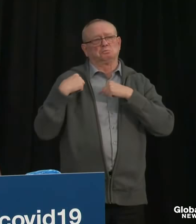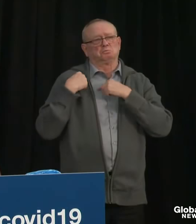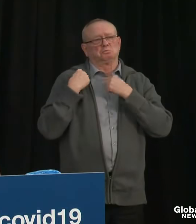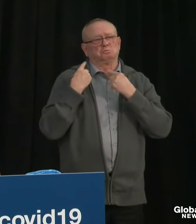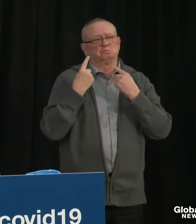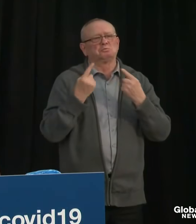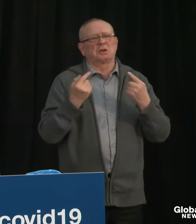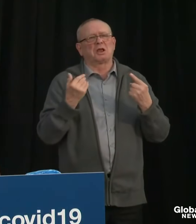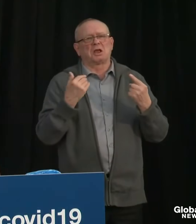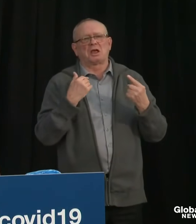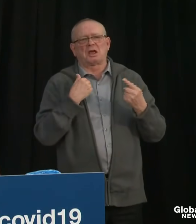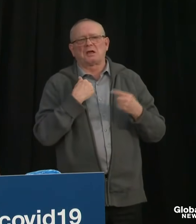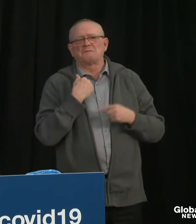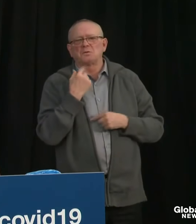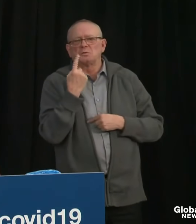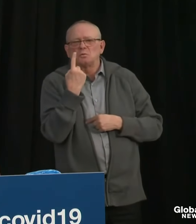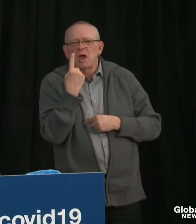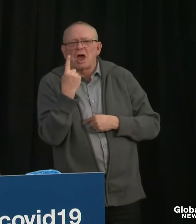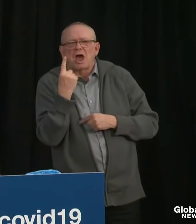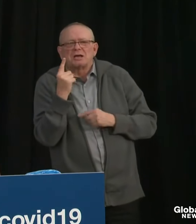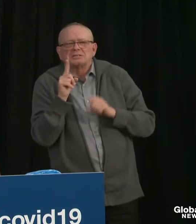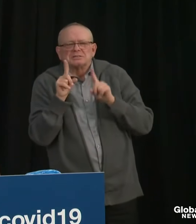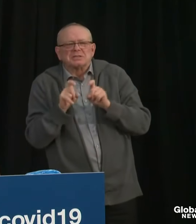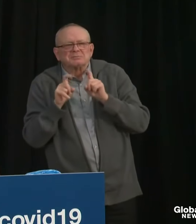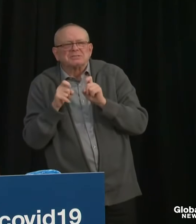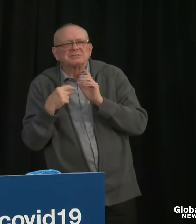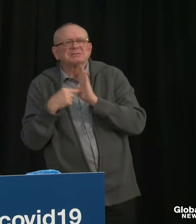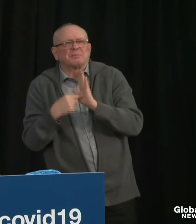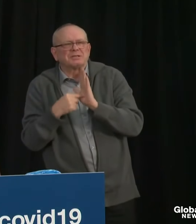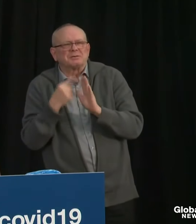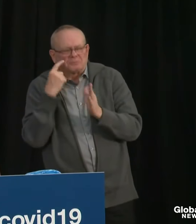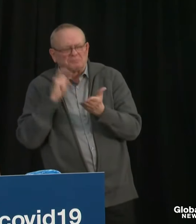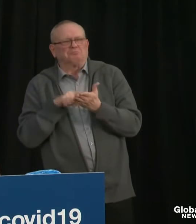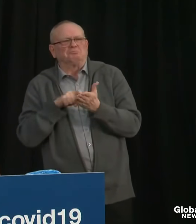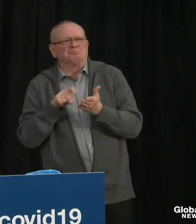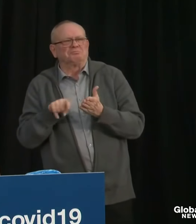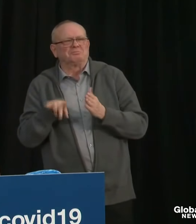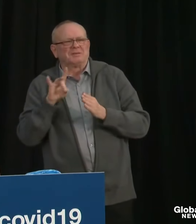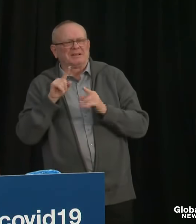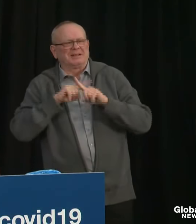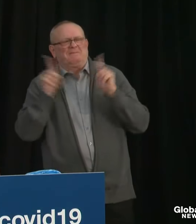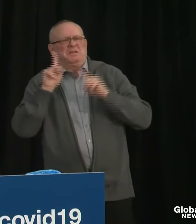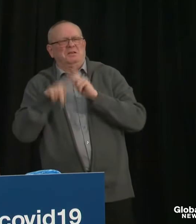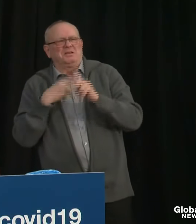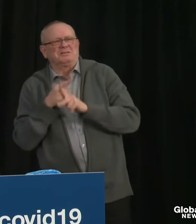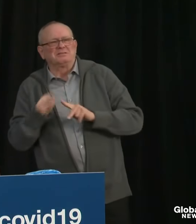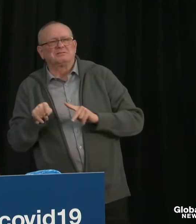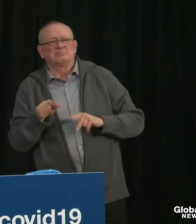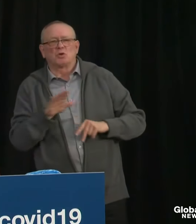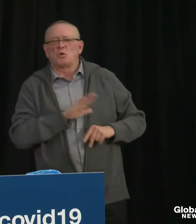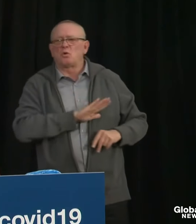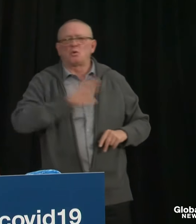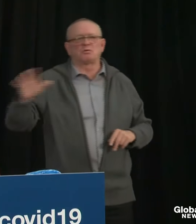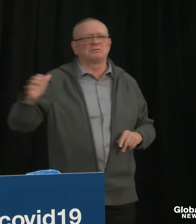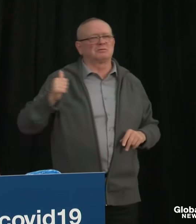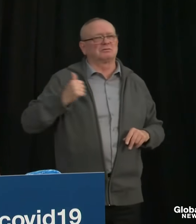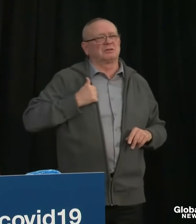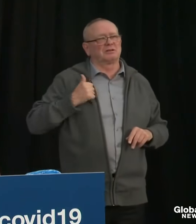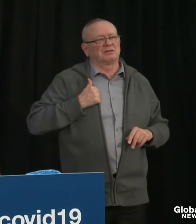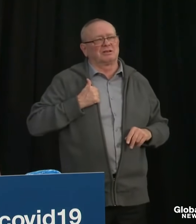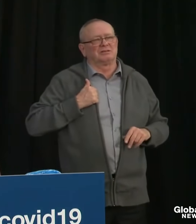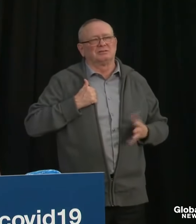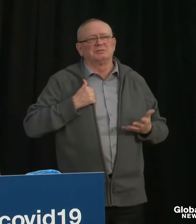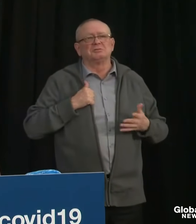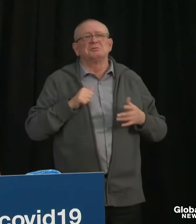that are detected. So, of course, and that's true across the country, there's always a small possibility that there could have been an